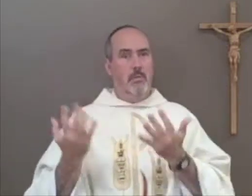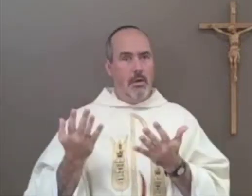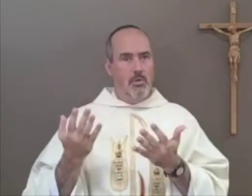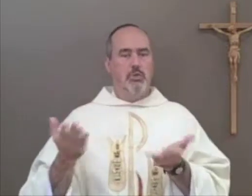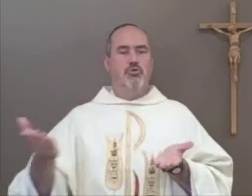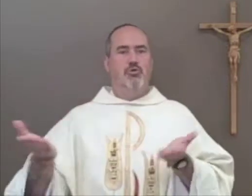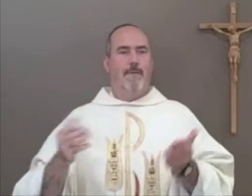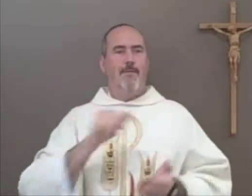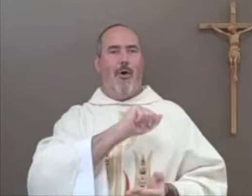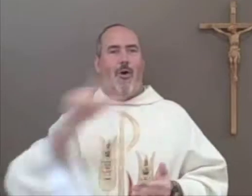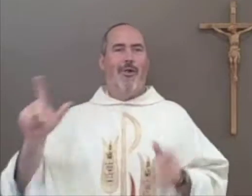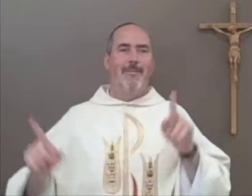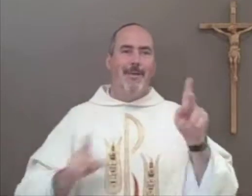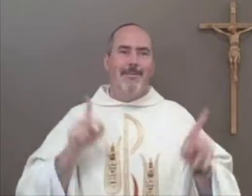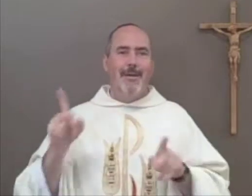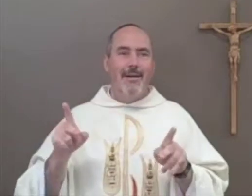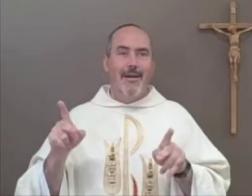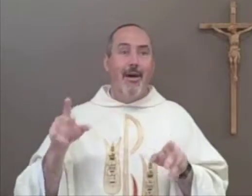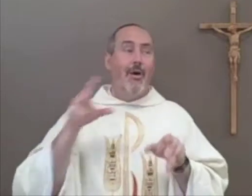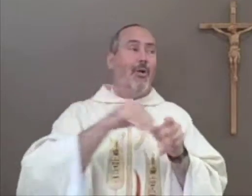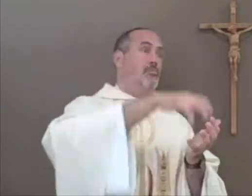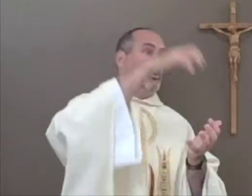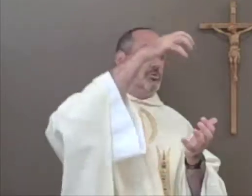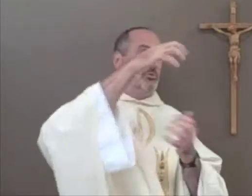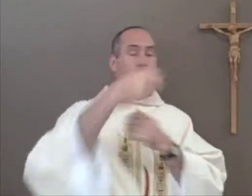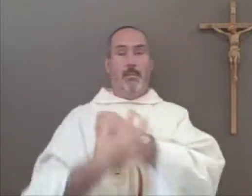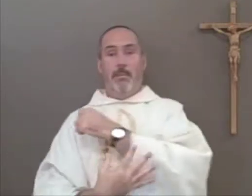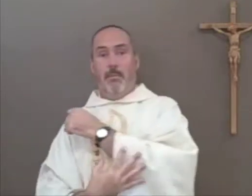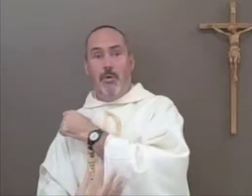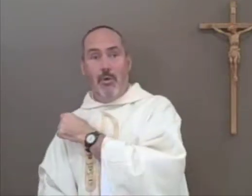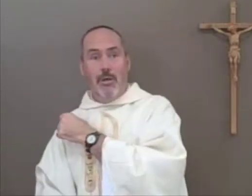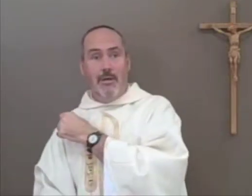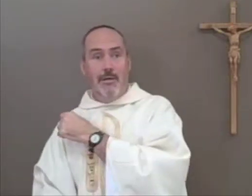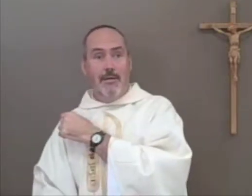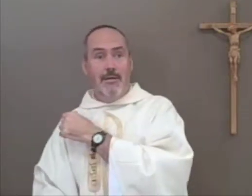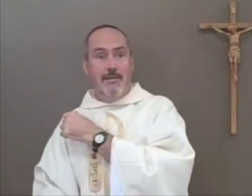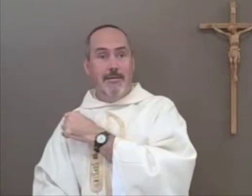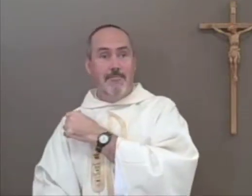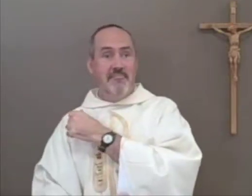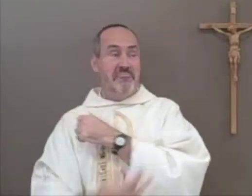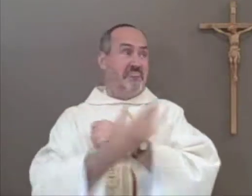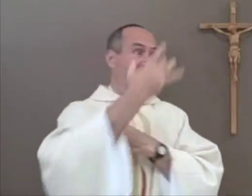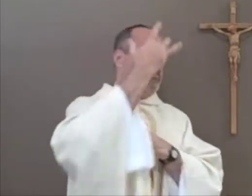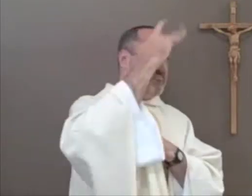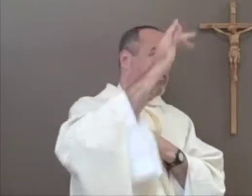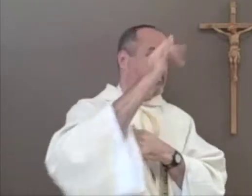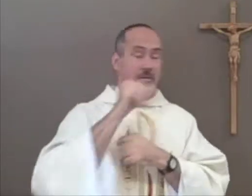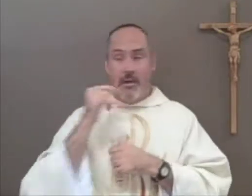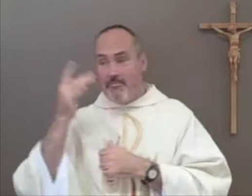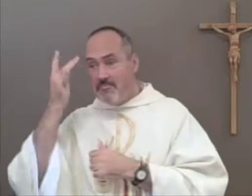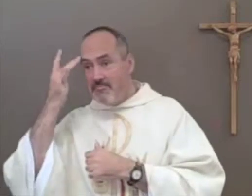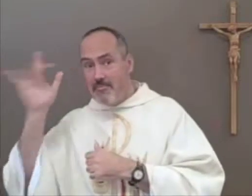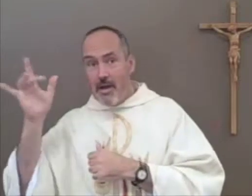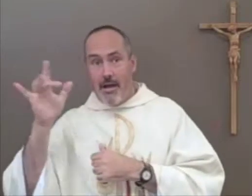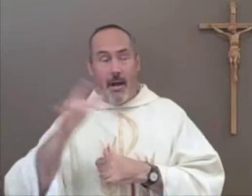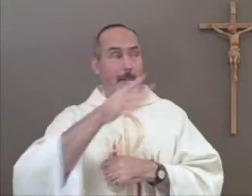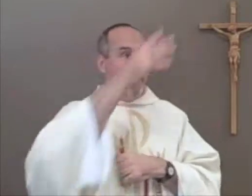Our government leaders are those that serve all of us and have a big responsibility. They serve the wealthy, the poor,